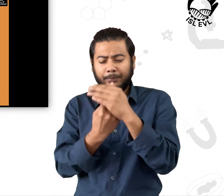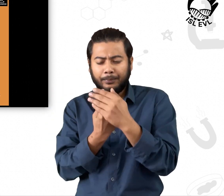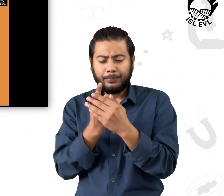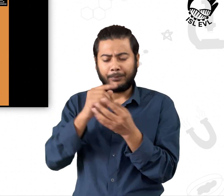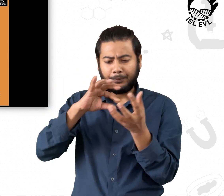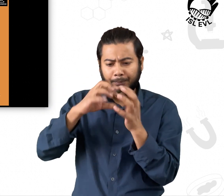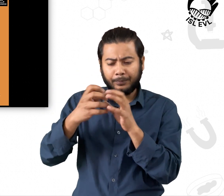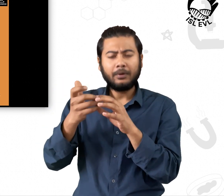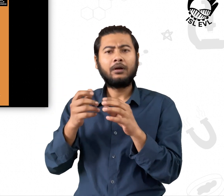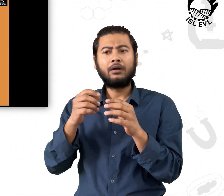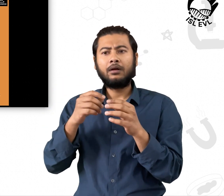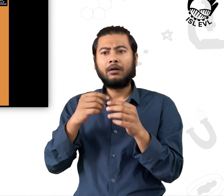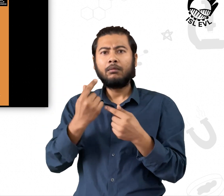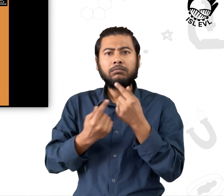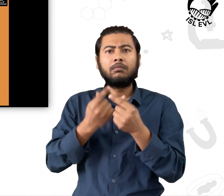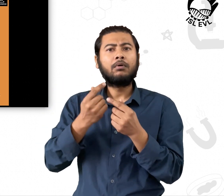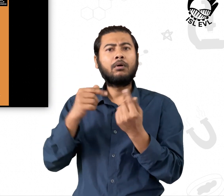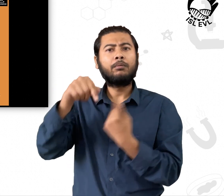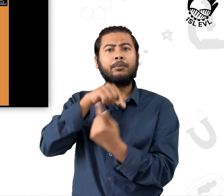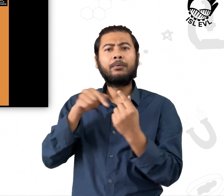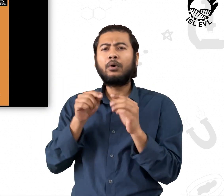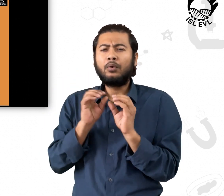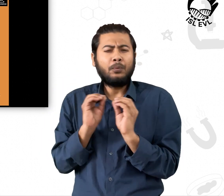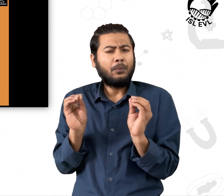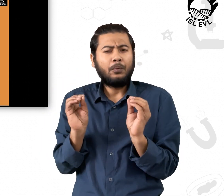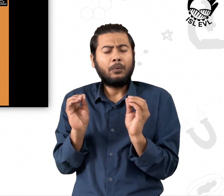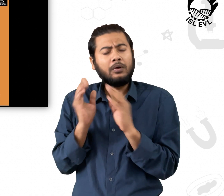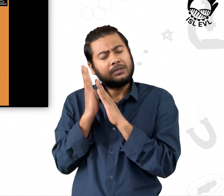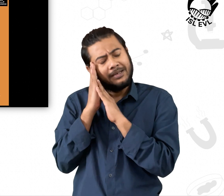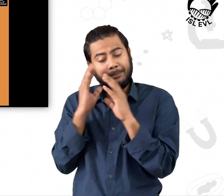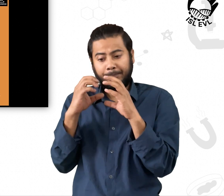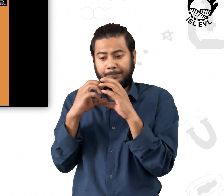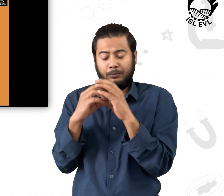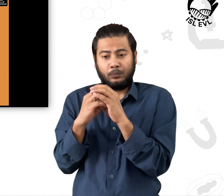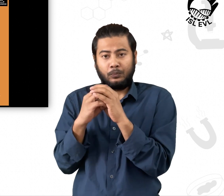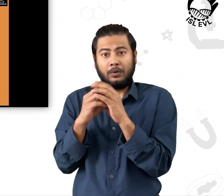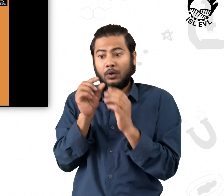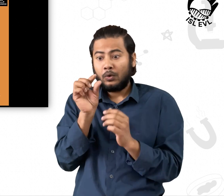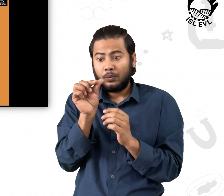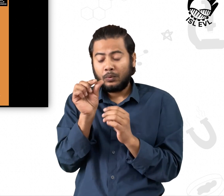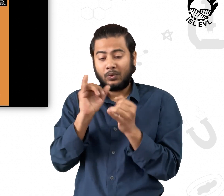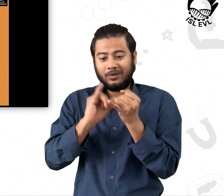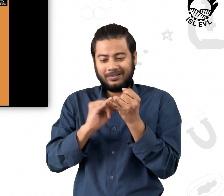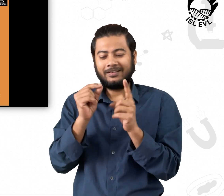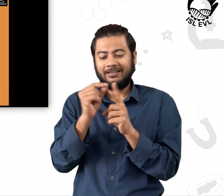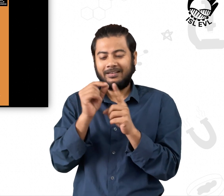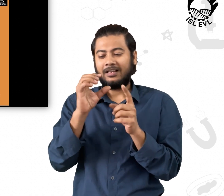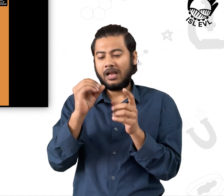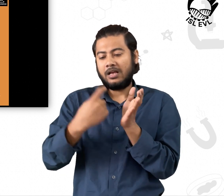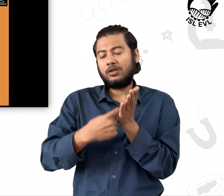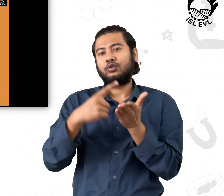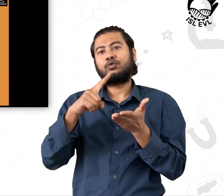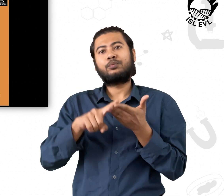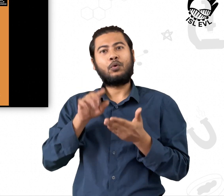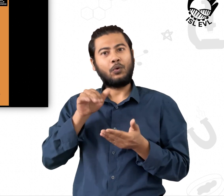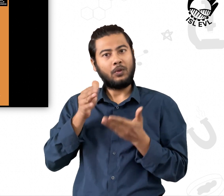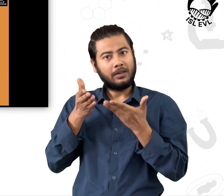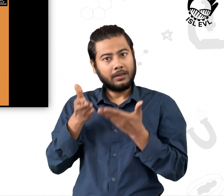are dormant, meaning they are not performing any lifelike activities or consuming nutrients. Spores help